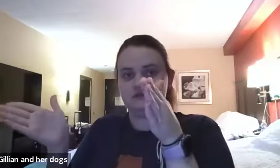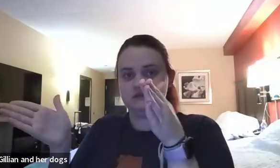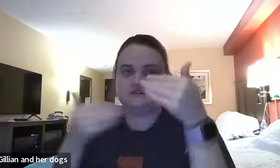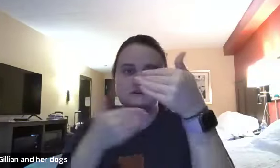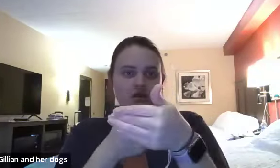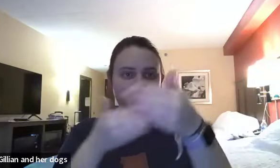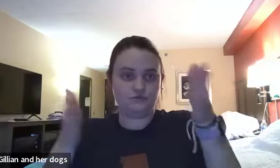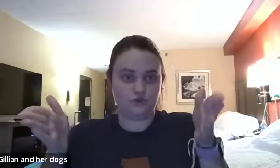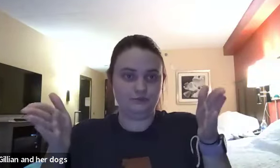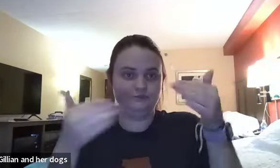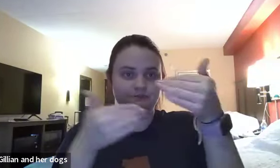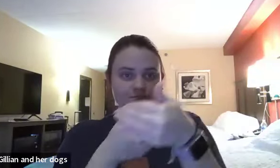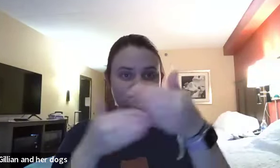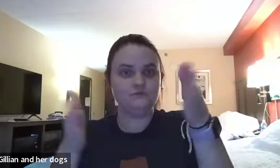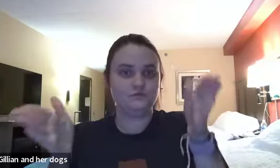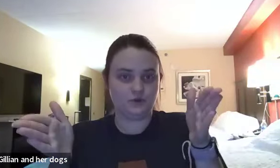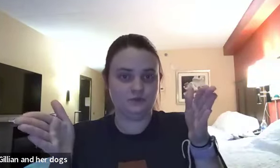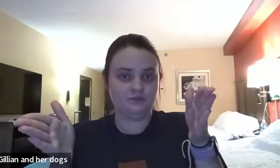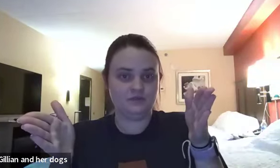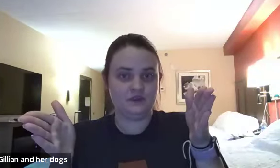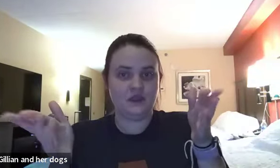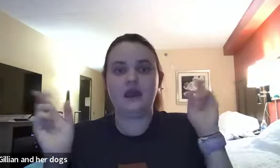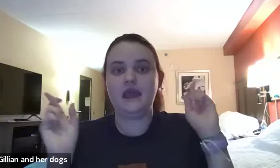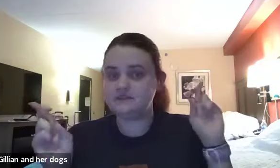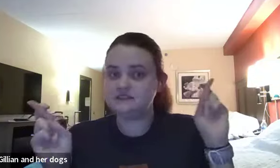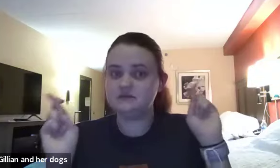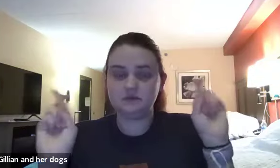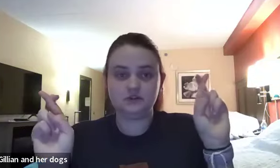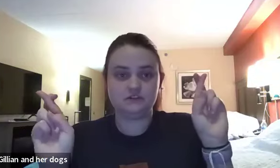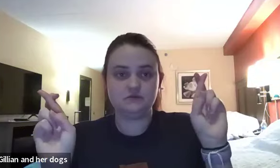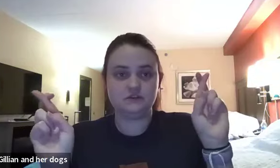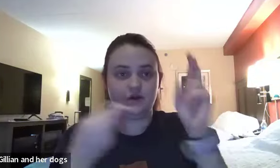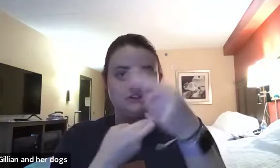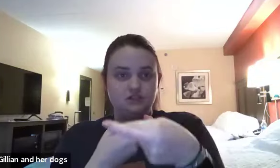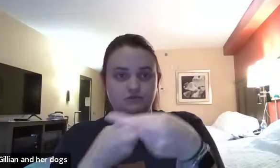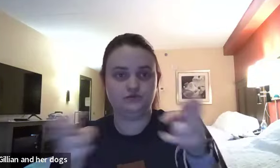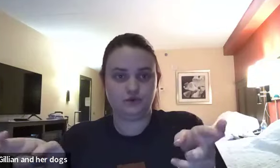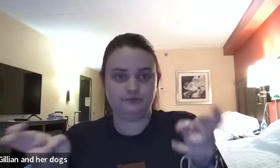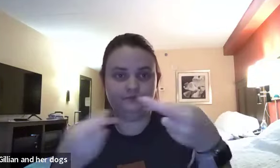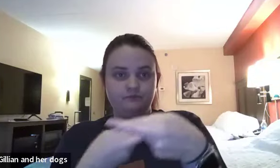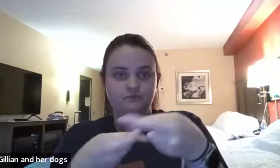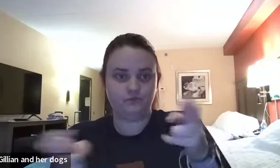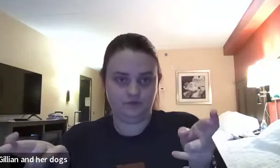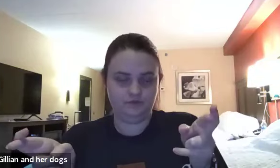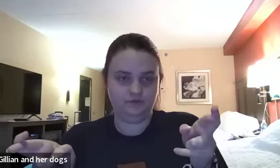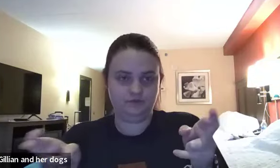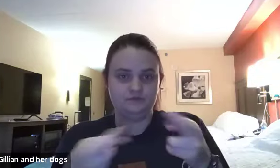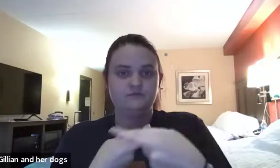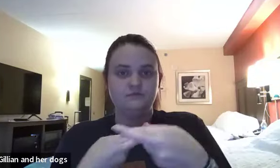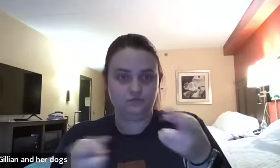sideways. Room, room. I have seen some people use it with the R's too. Room, room,